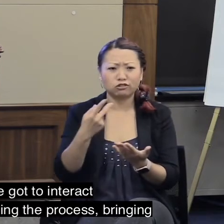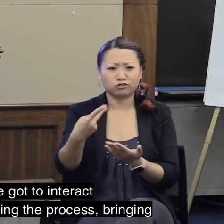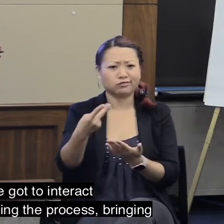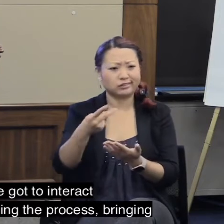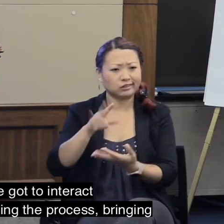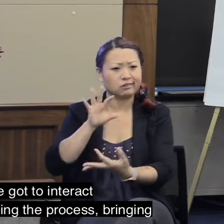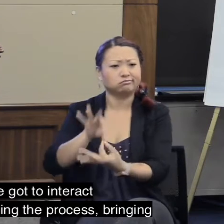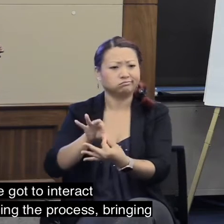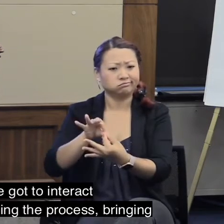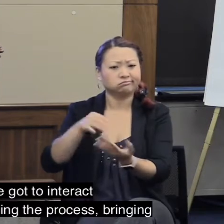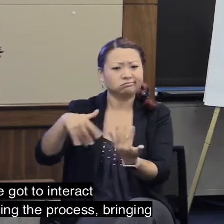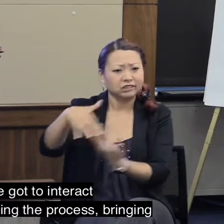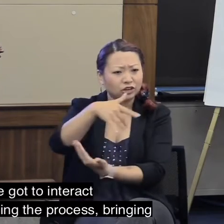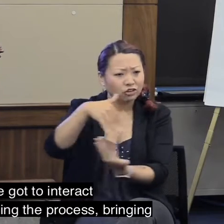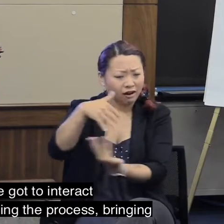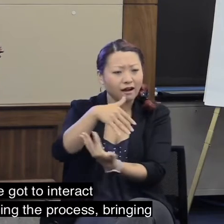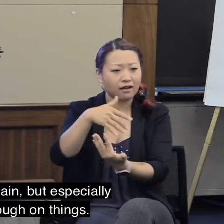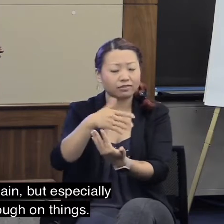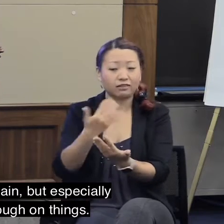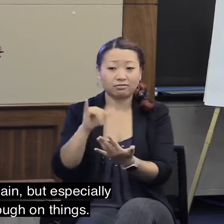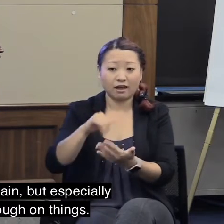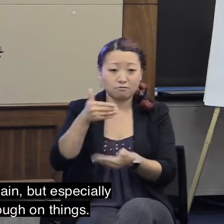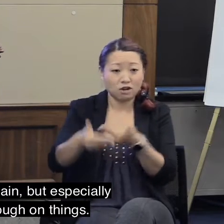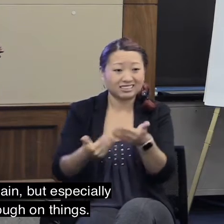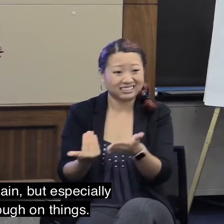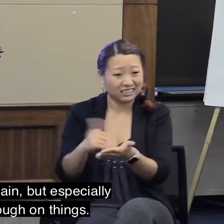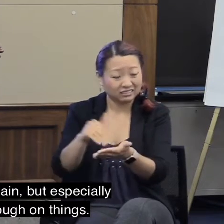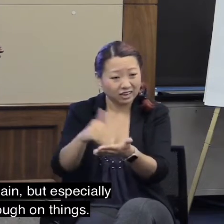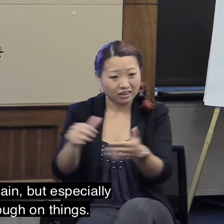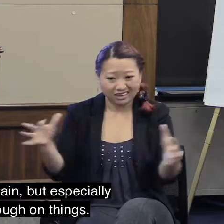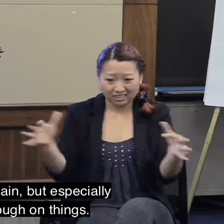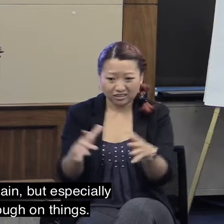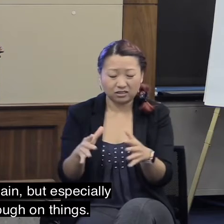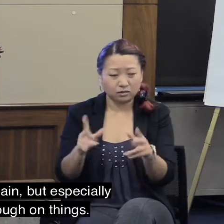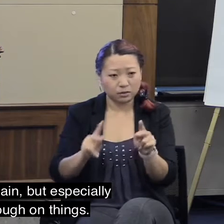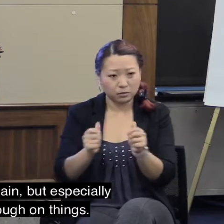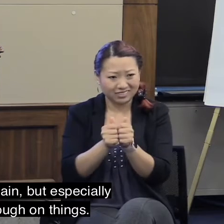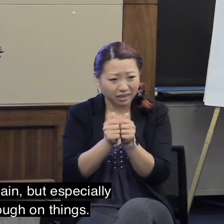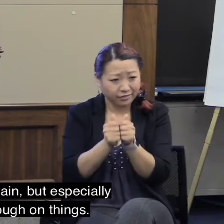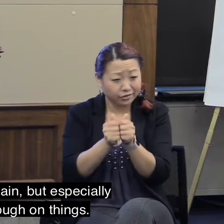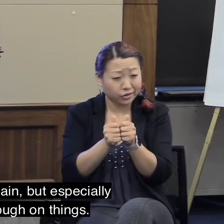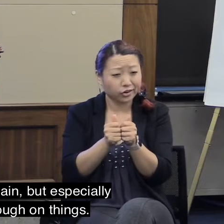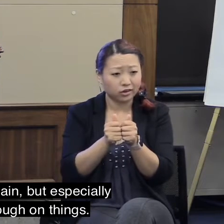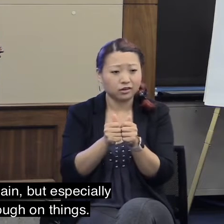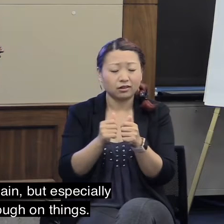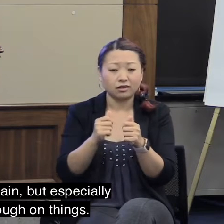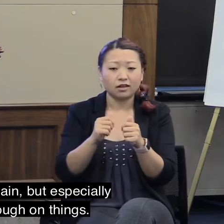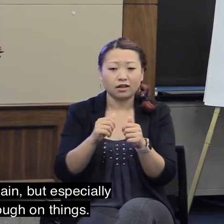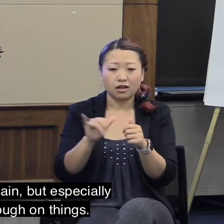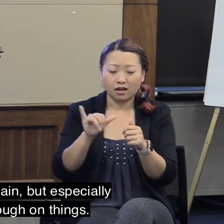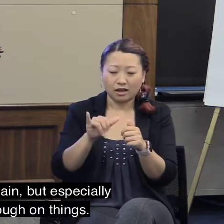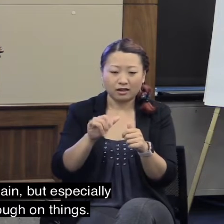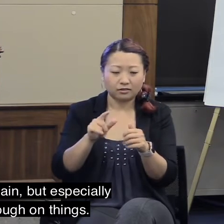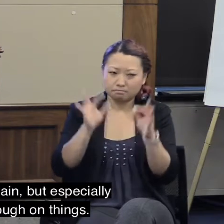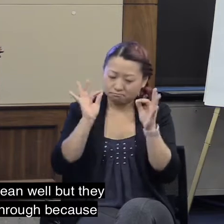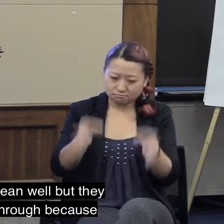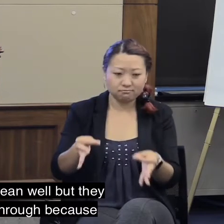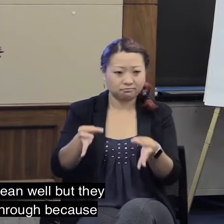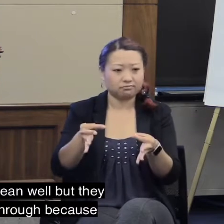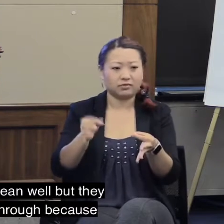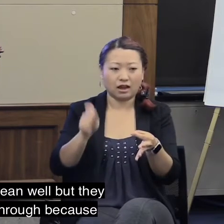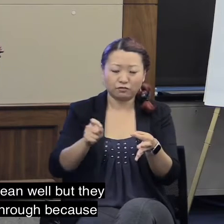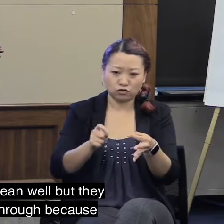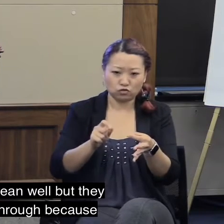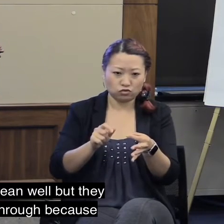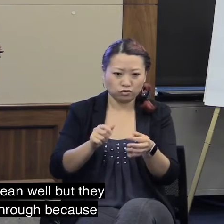one another. And then repeating the process, bringing people together, doing it again, but especially absolutely following through on things. Because a lot